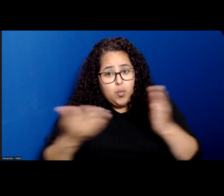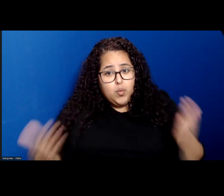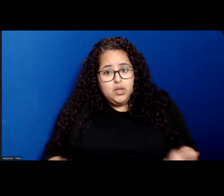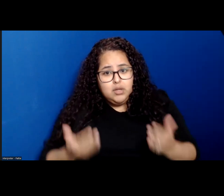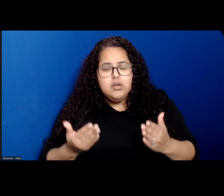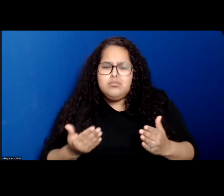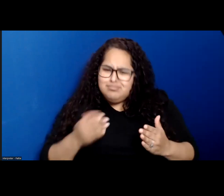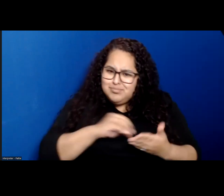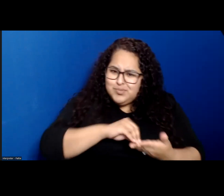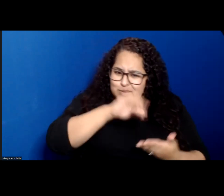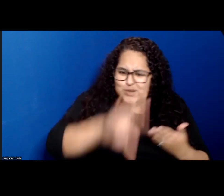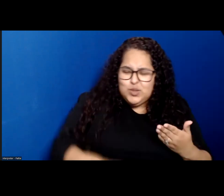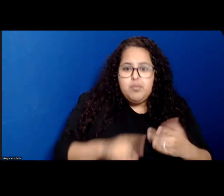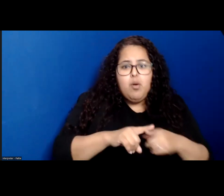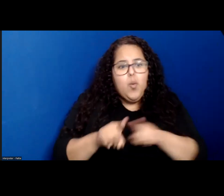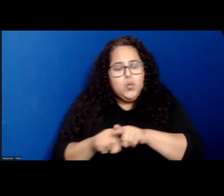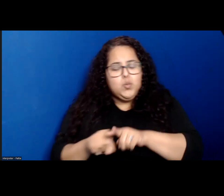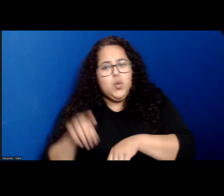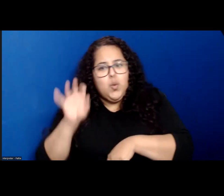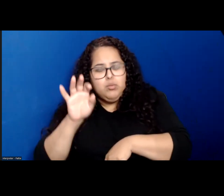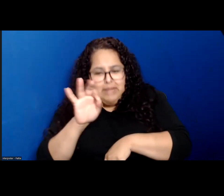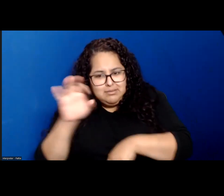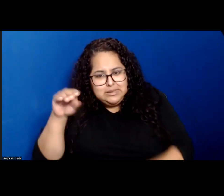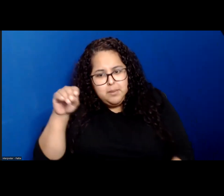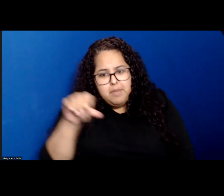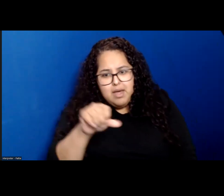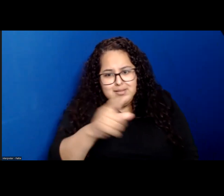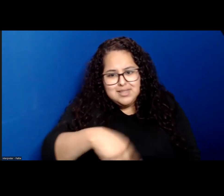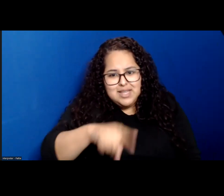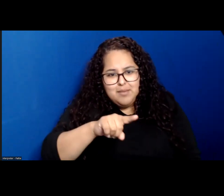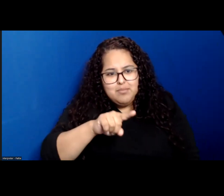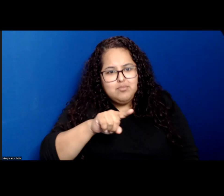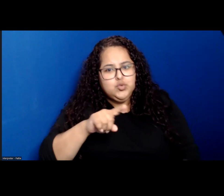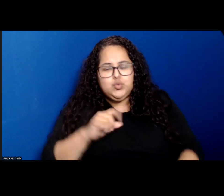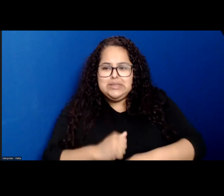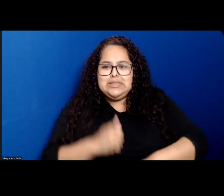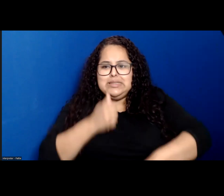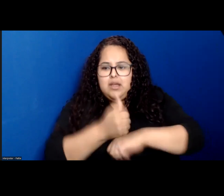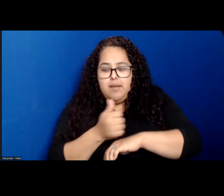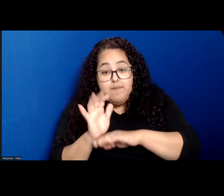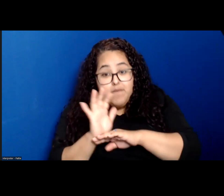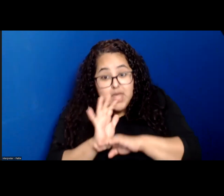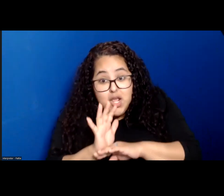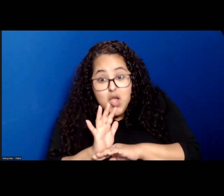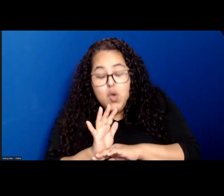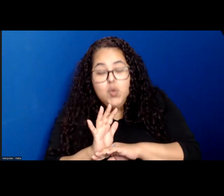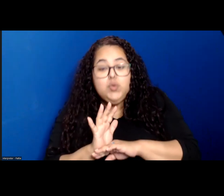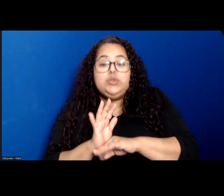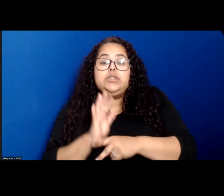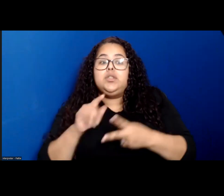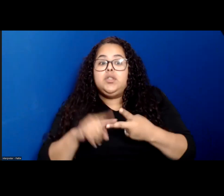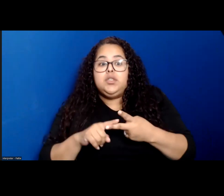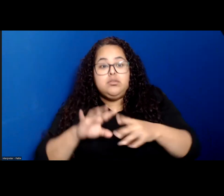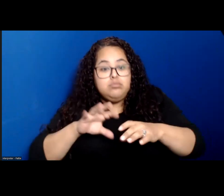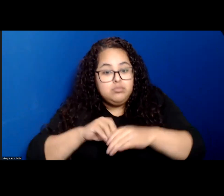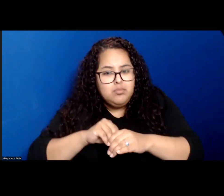Besides being a student, they're paid for creating these videos and participating